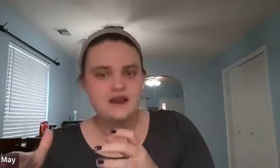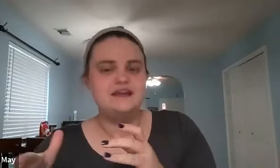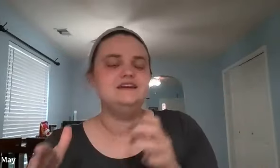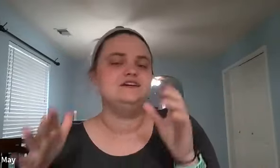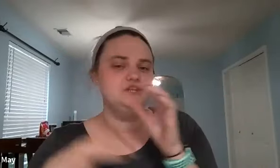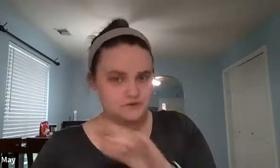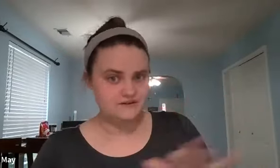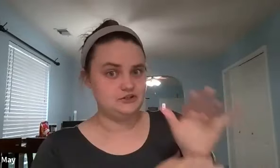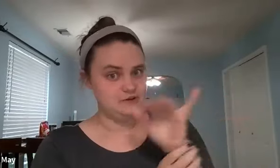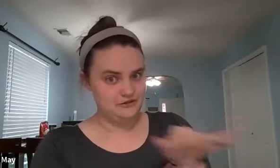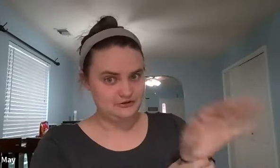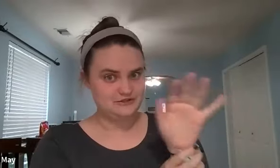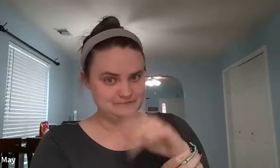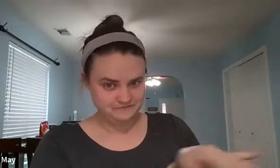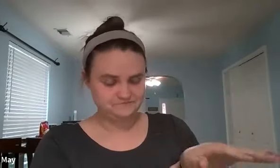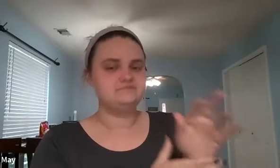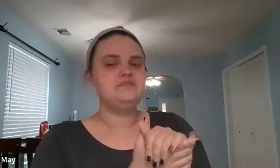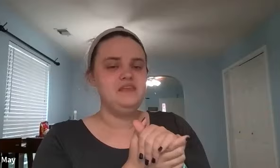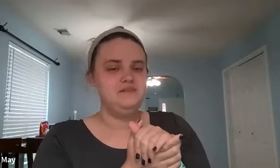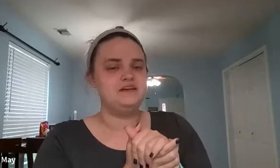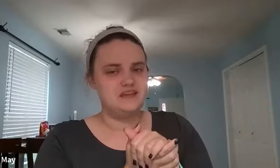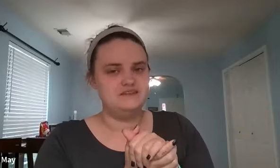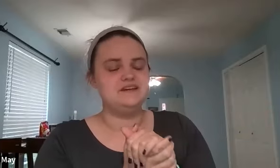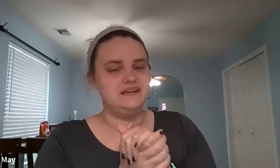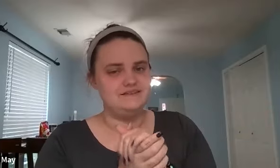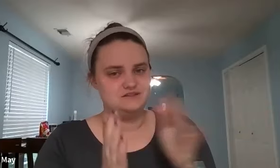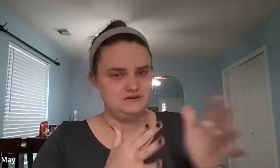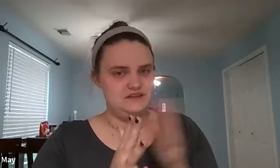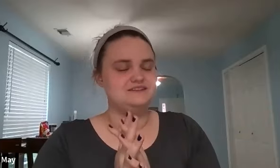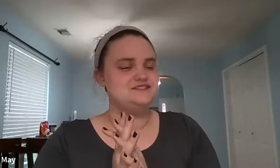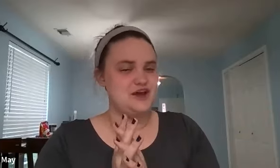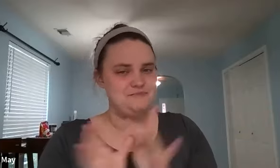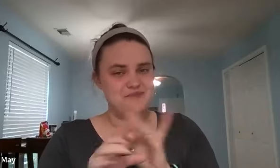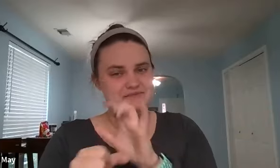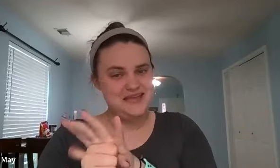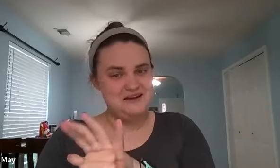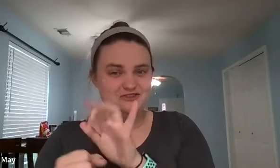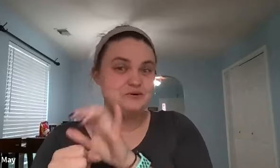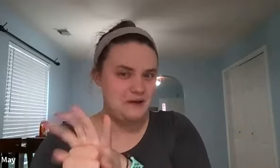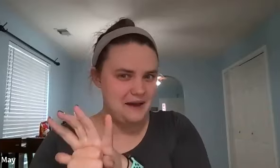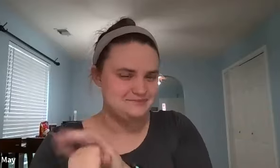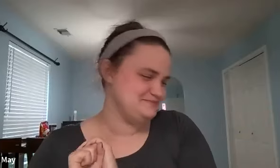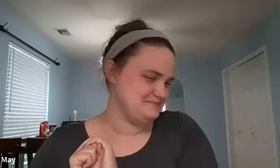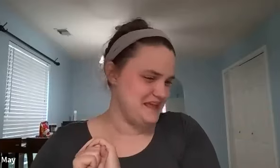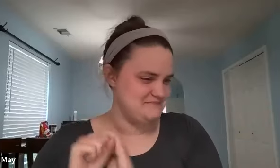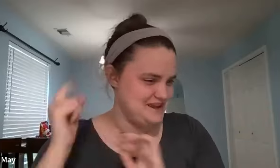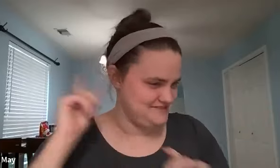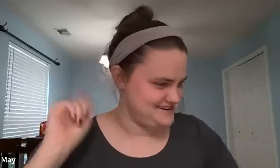Sprite, you would finger spell those. And that's kind of, again, that sort of thing. So, but yeah, our soda pop, I'm gonna have that